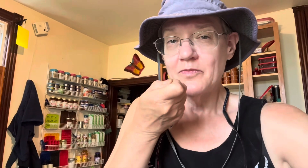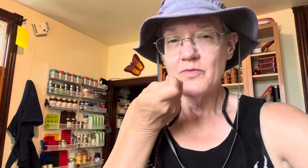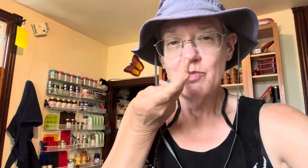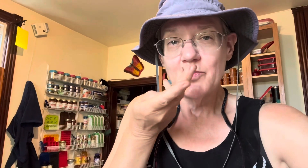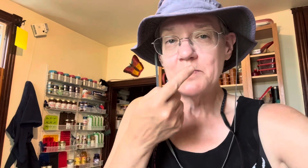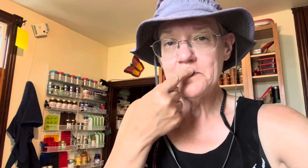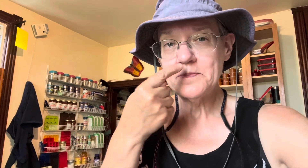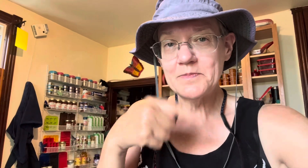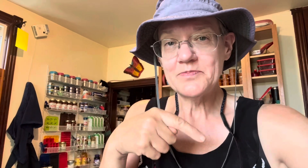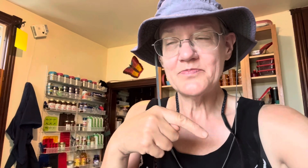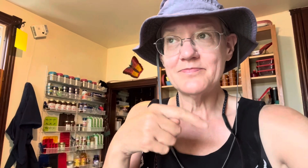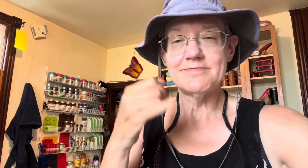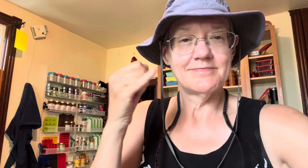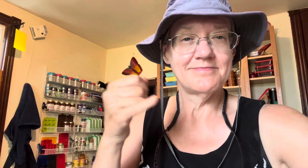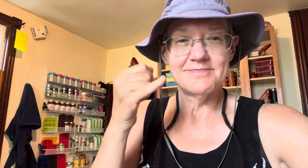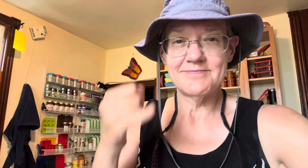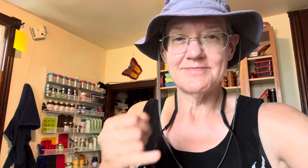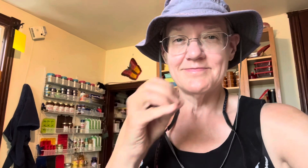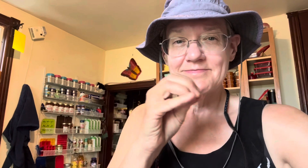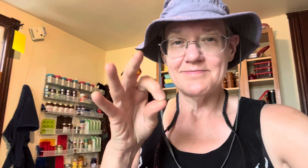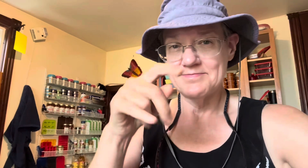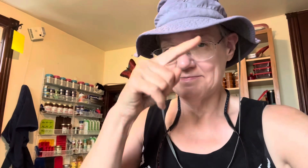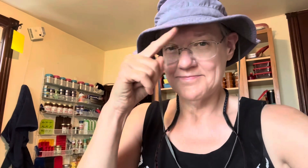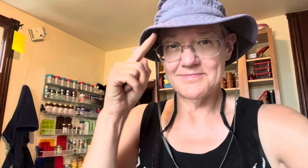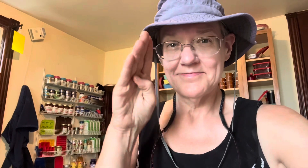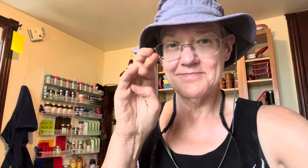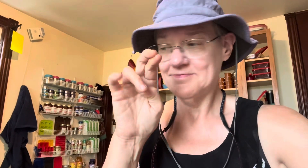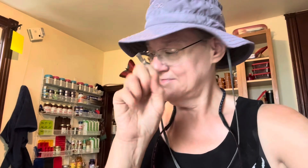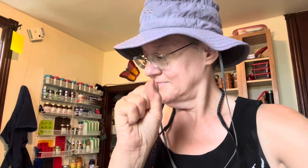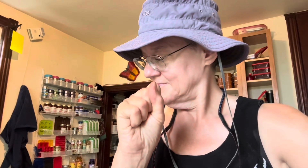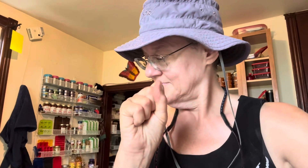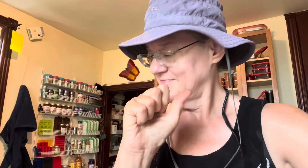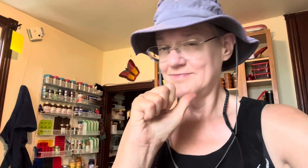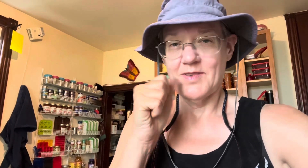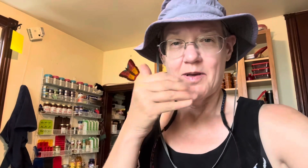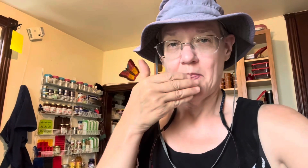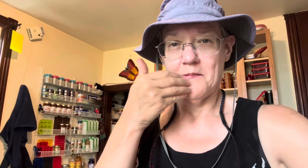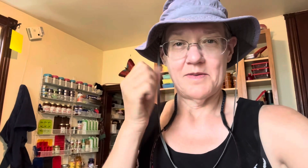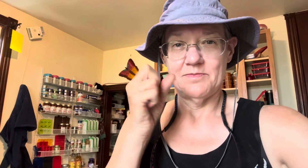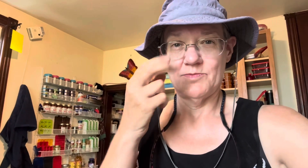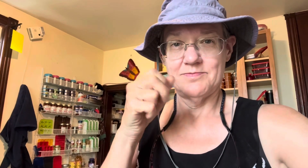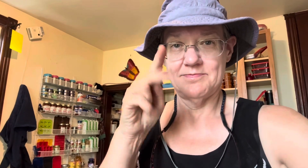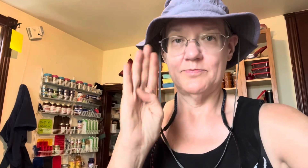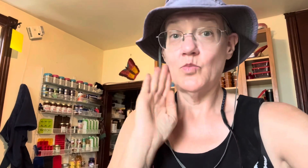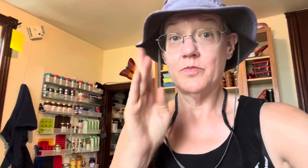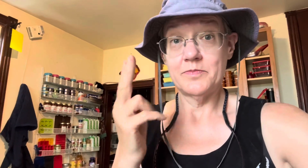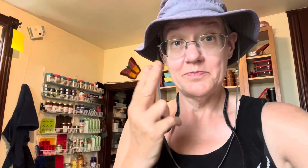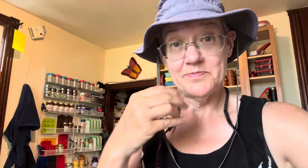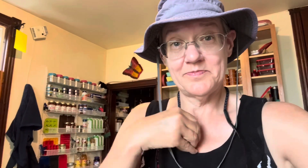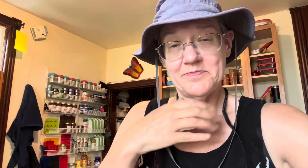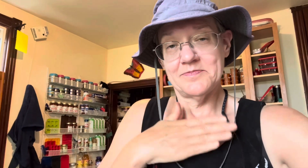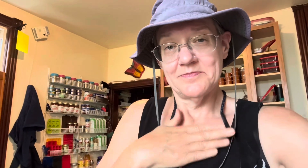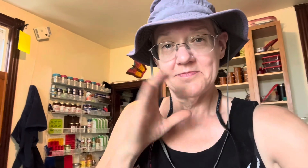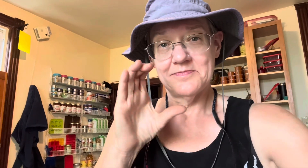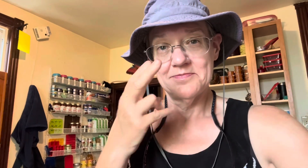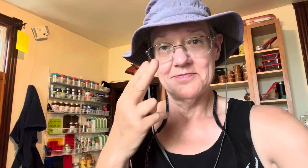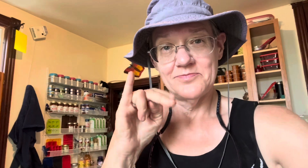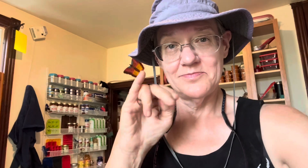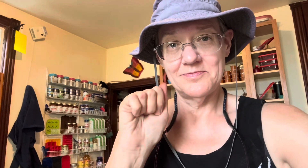So I just harvested a few tomatoes and the last of the blackberries. Not in the best shape, but I'm going to use that in